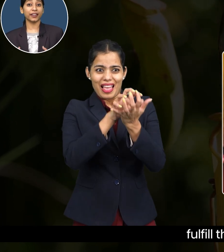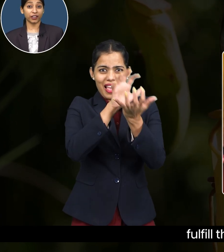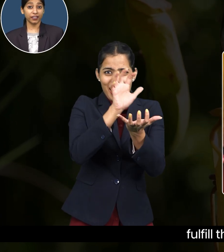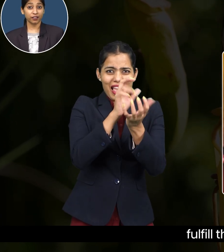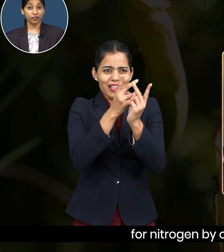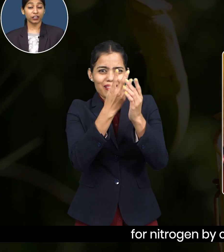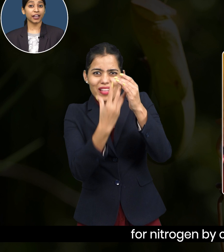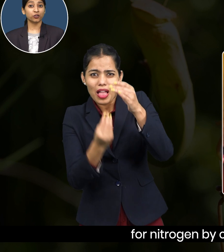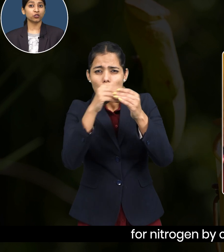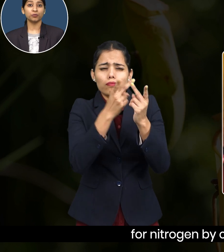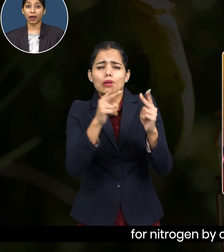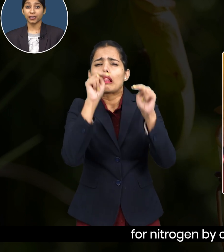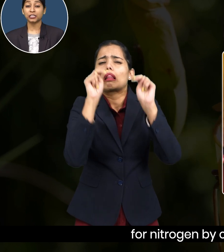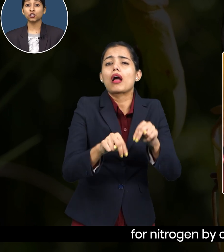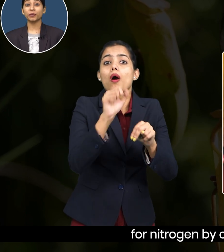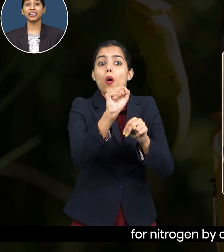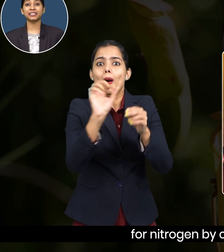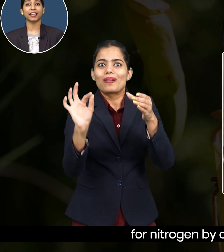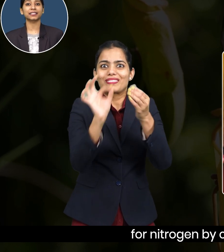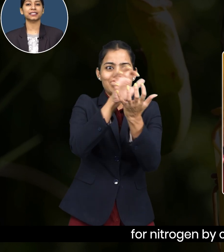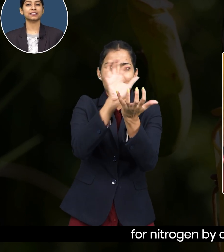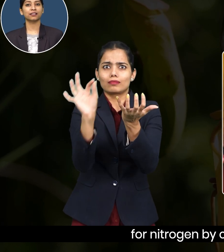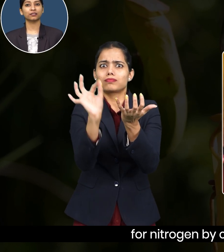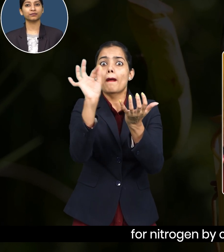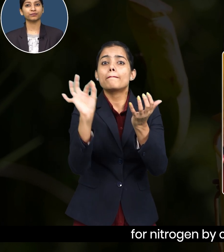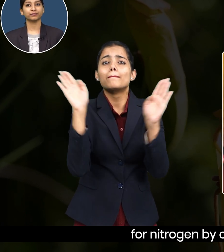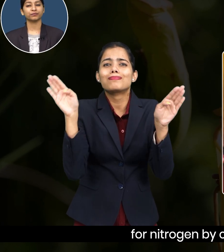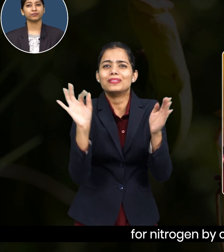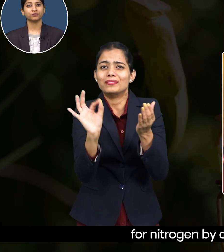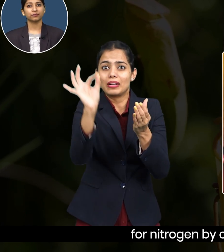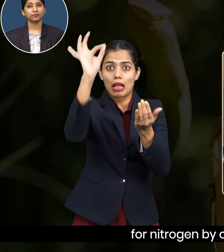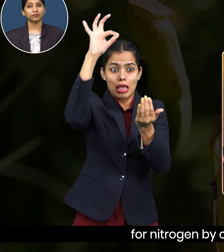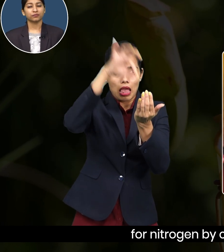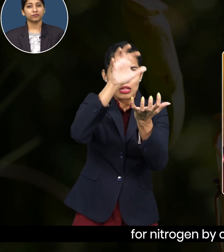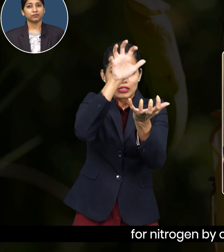fulfill their need for nitrogen by consuming insects.